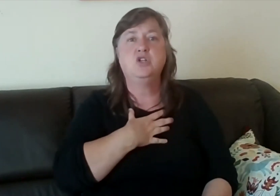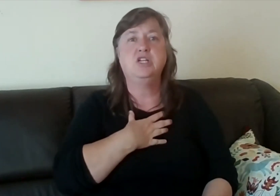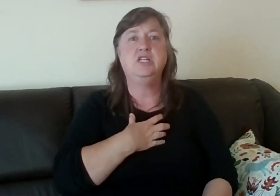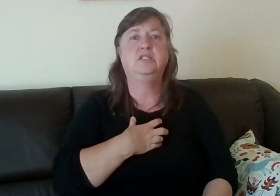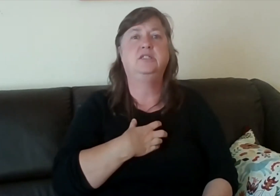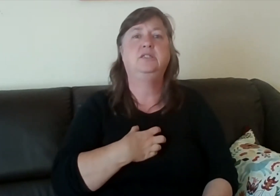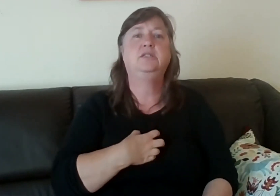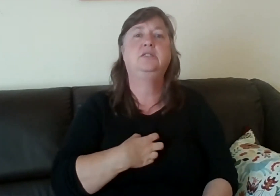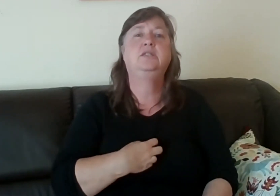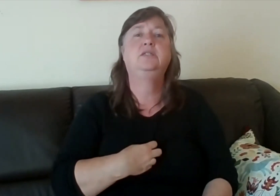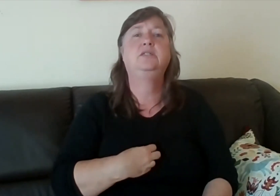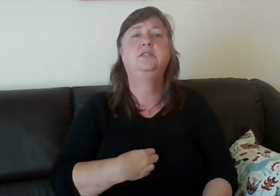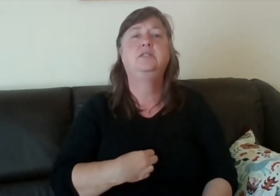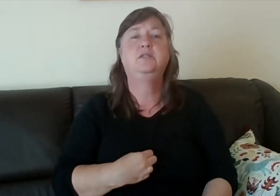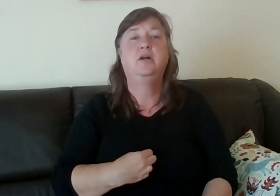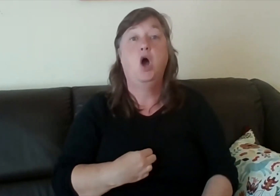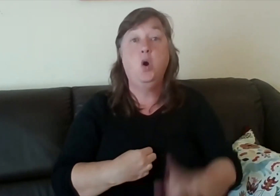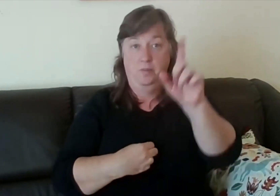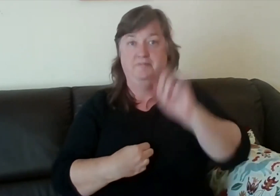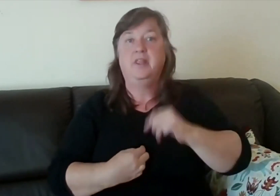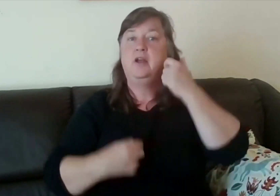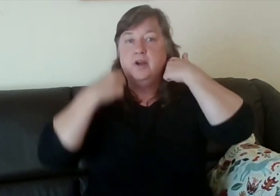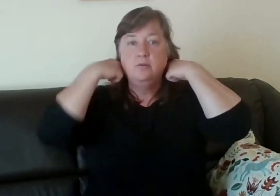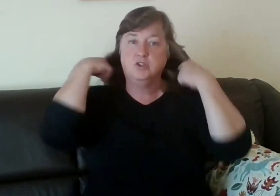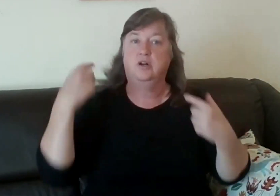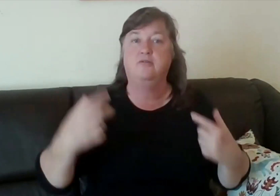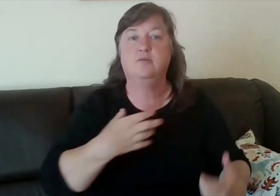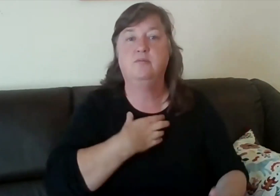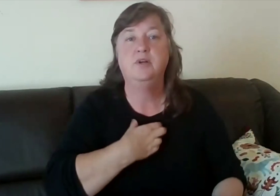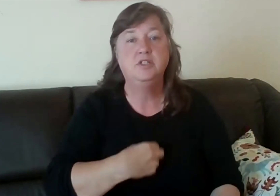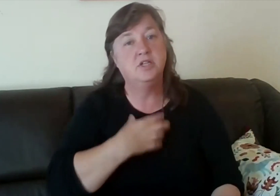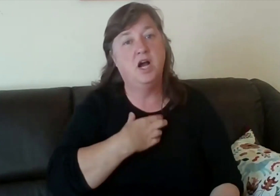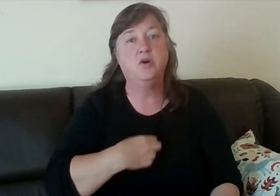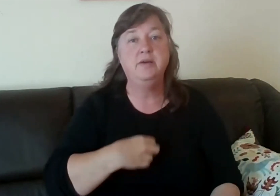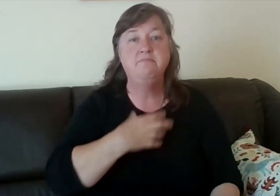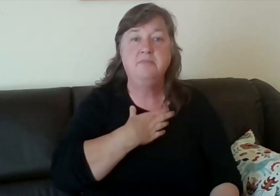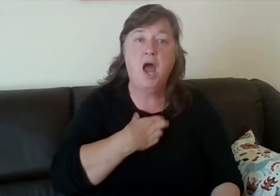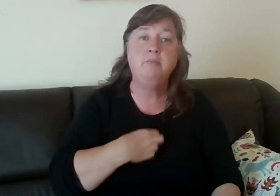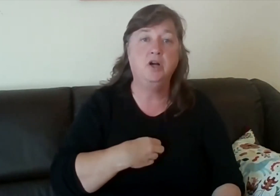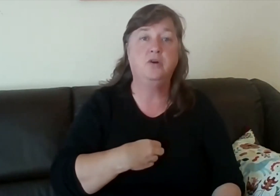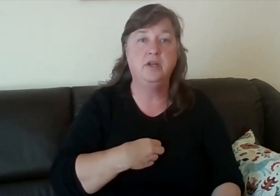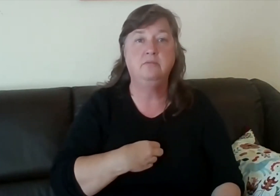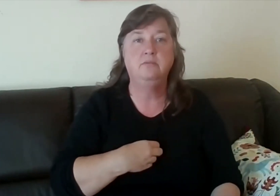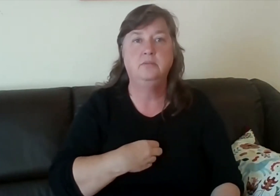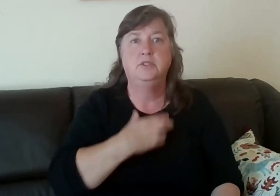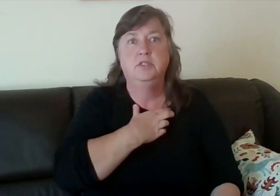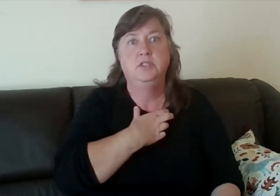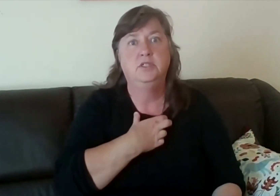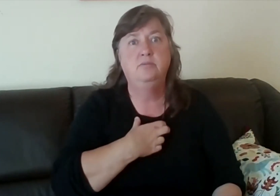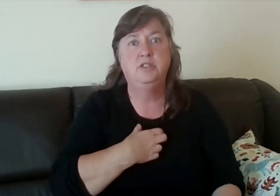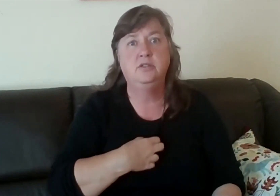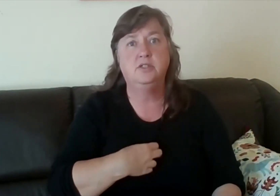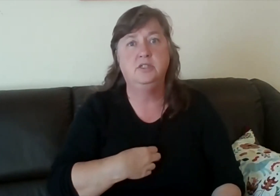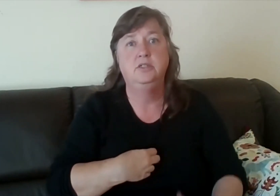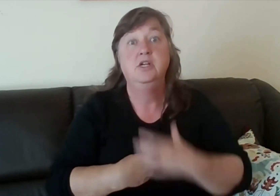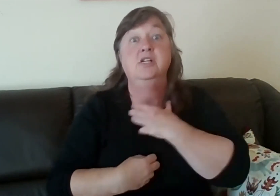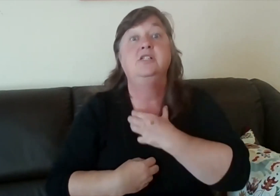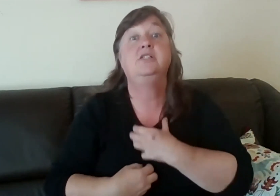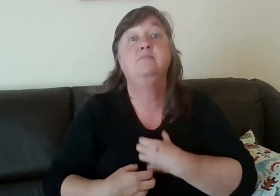Hungry. Oh, here we go. We'll start off with just hungry. Yeah, I'm hungry. I'm hungry. I'm